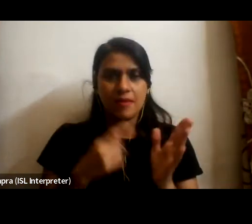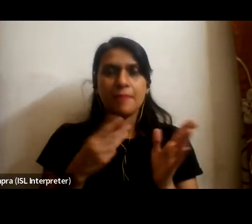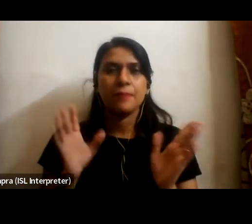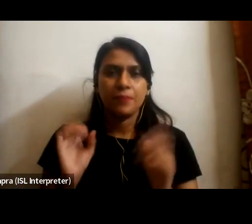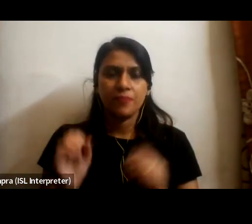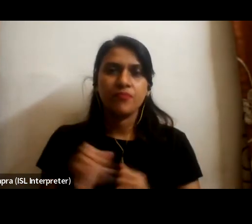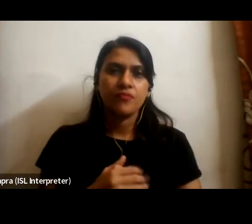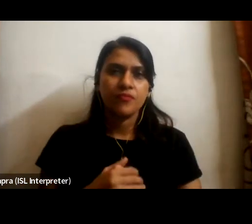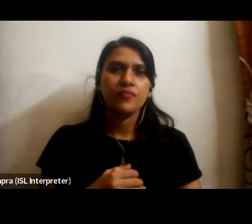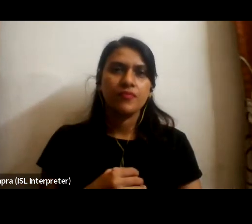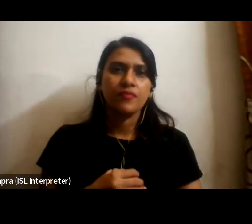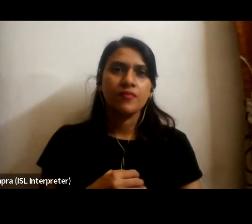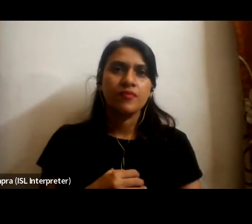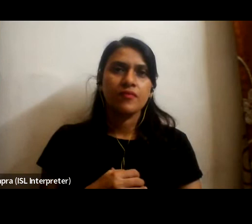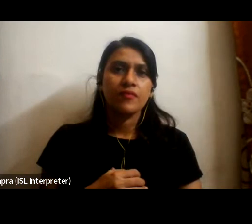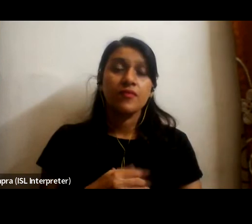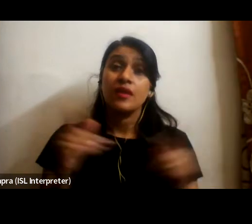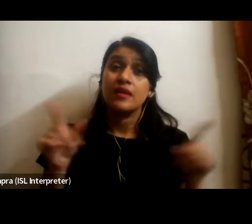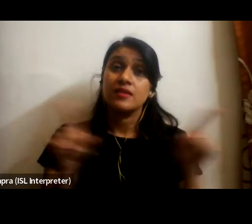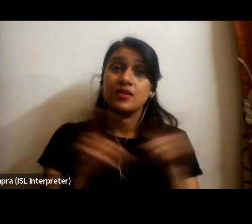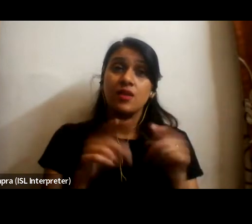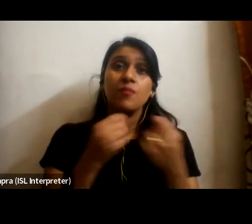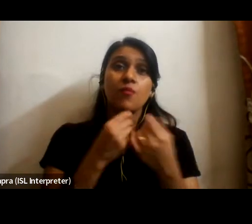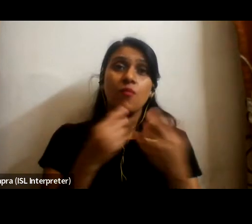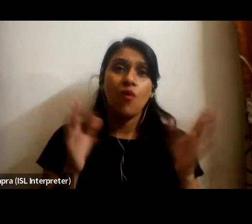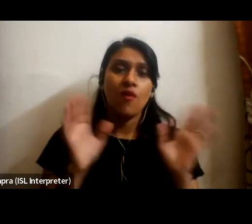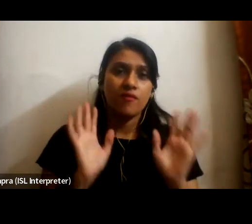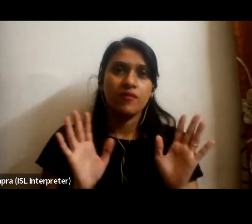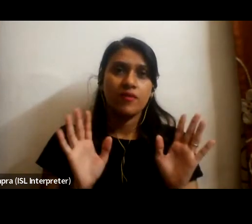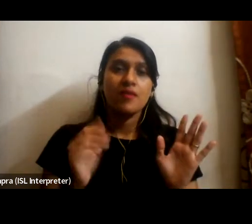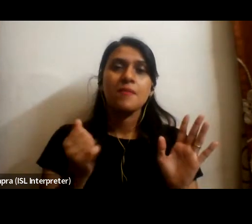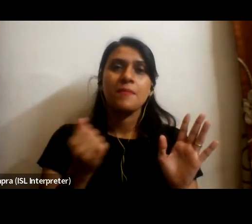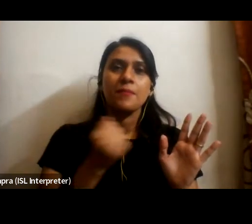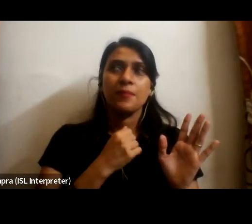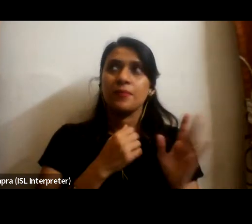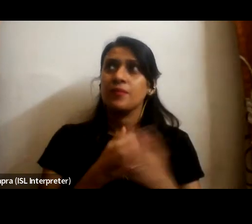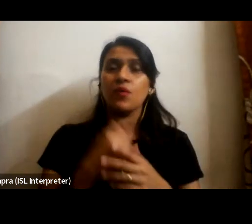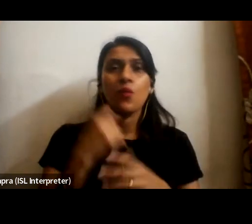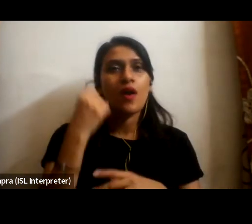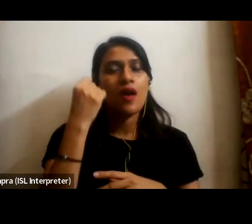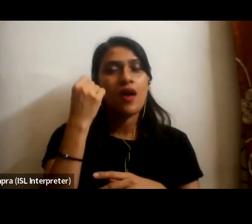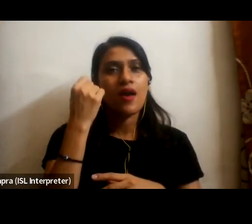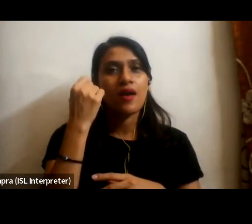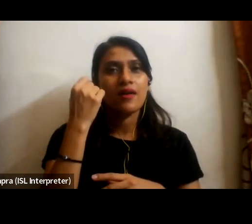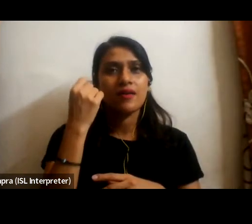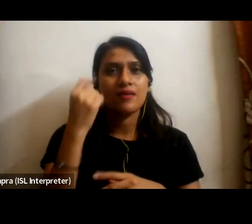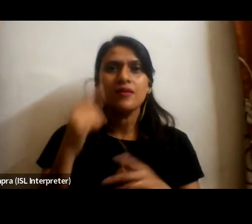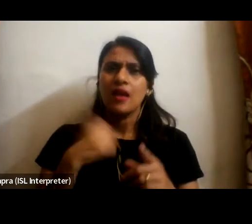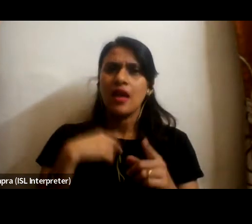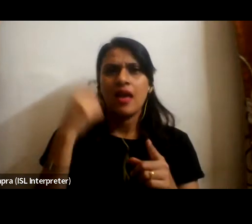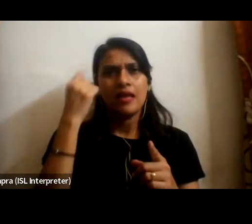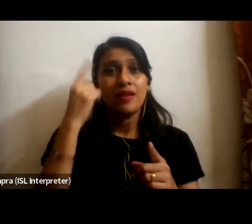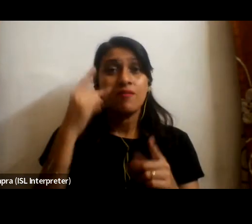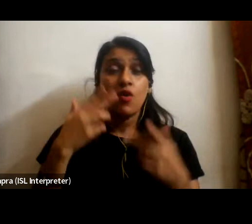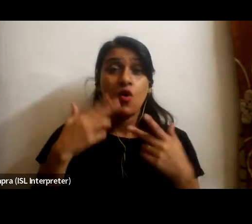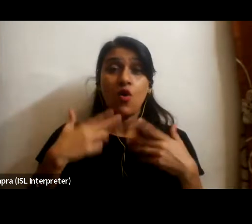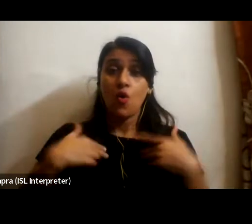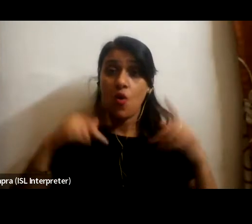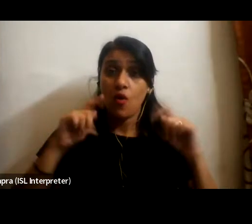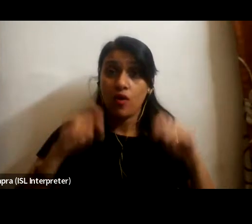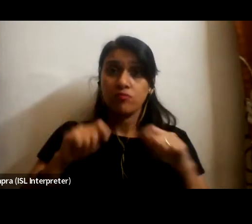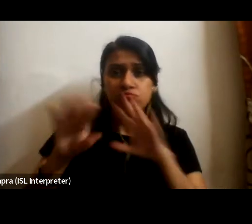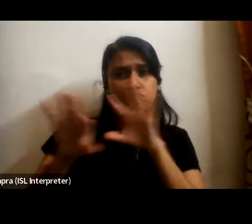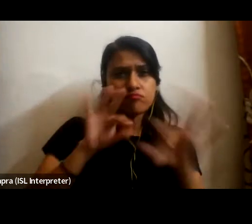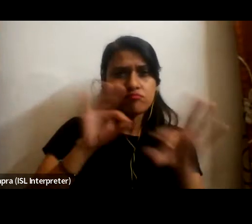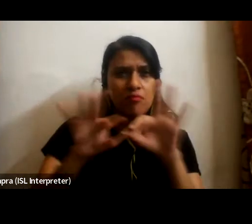on. Now, all of this might be understandable if the court had very good selection criteria, and just